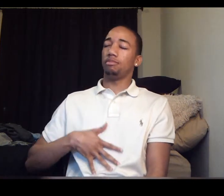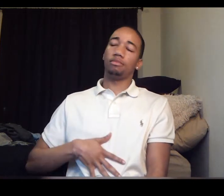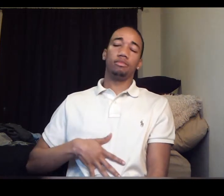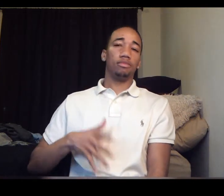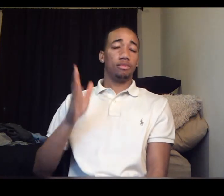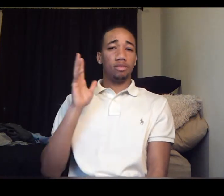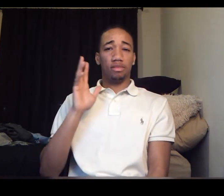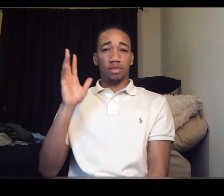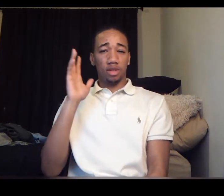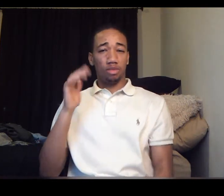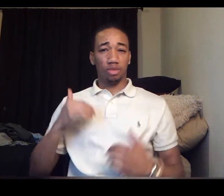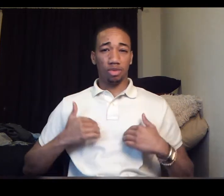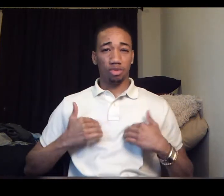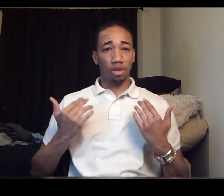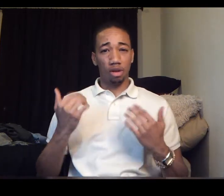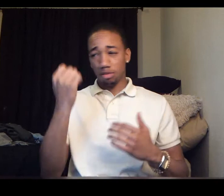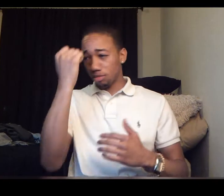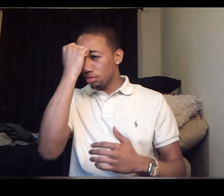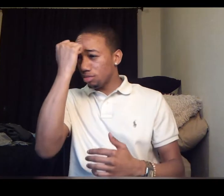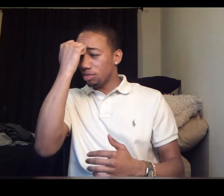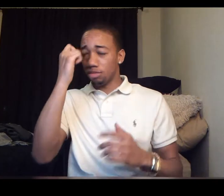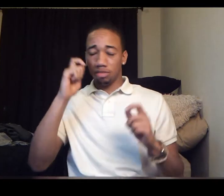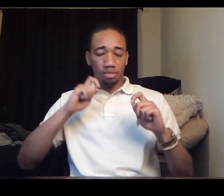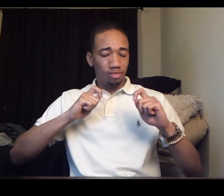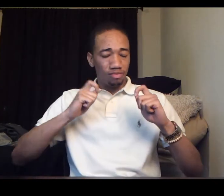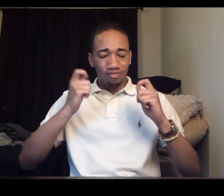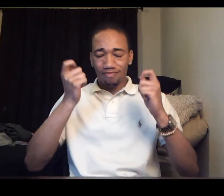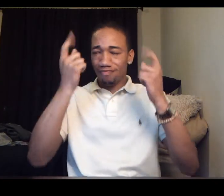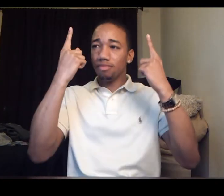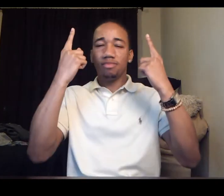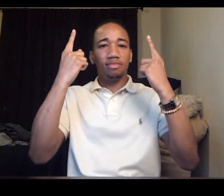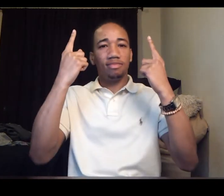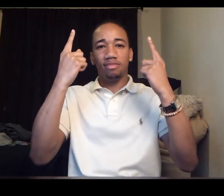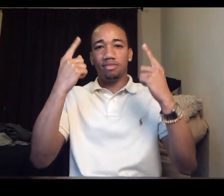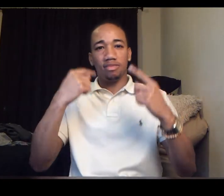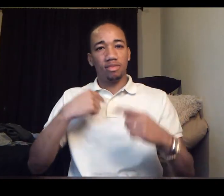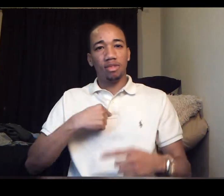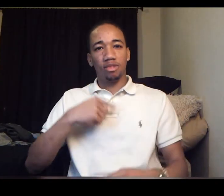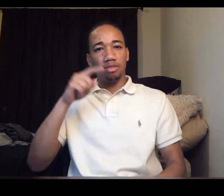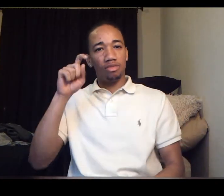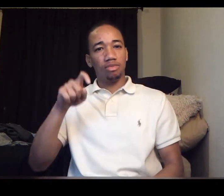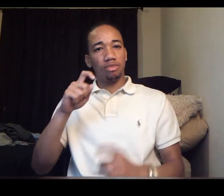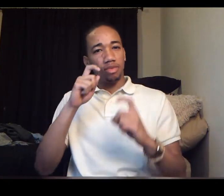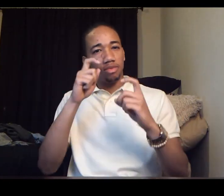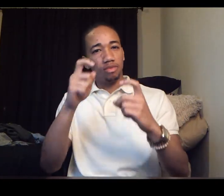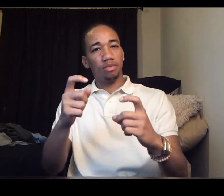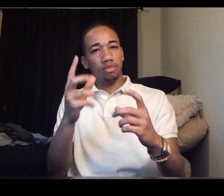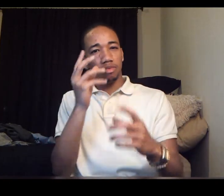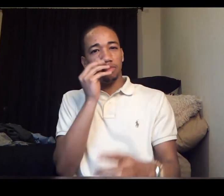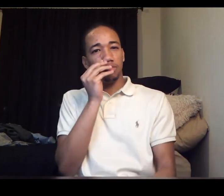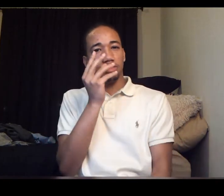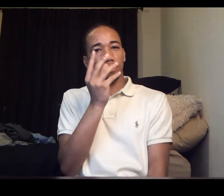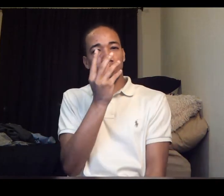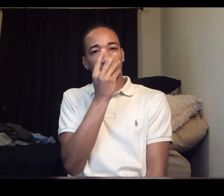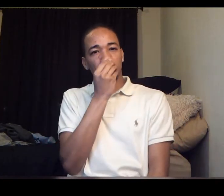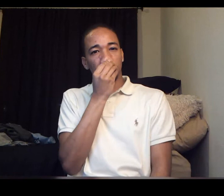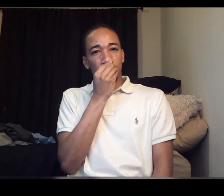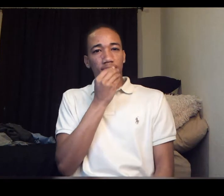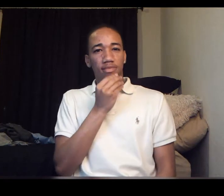realize that I should have bought you flowers and held your hand. Should have given you all